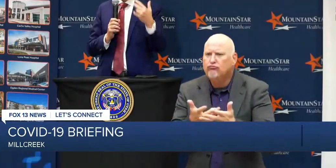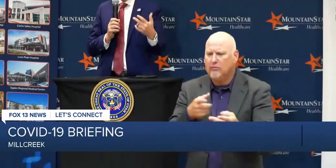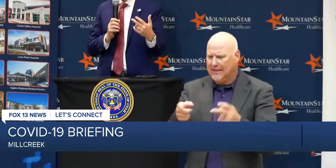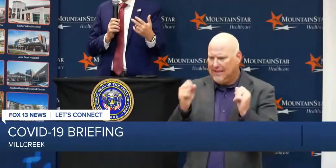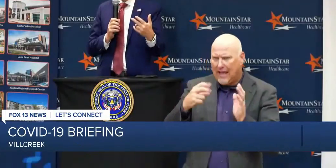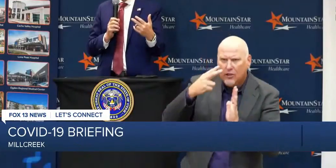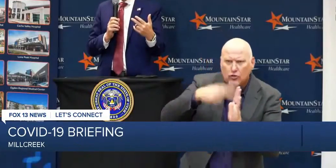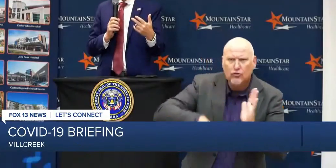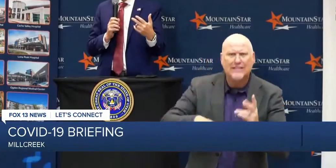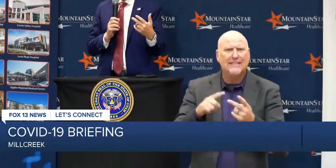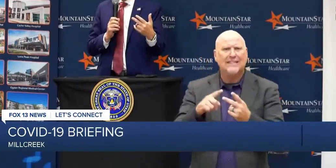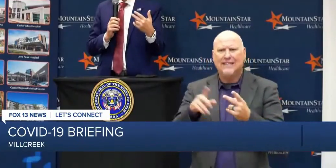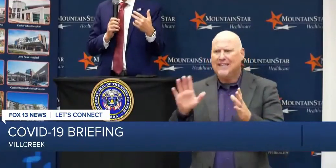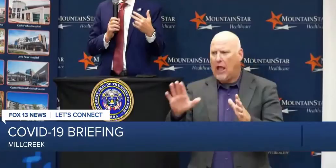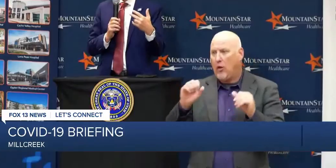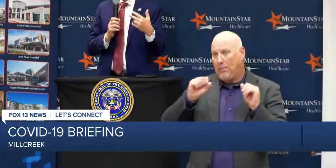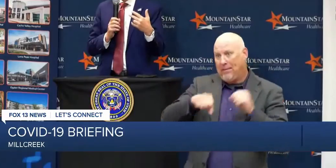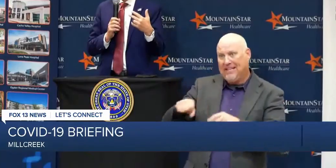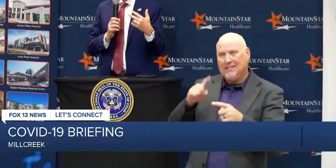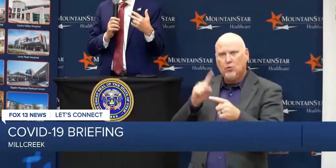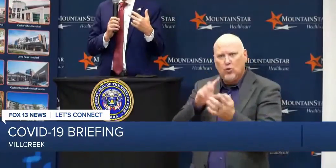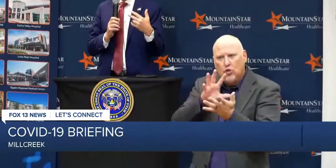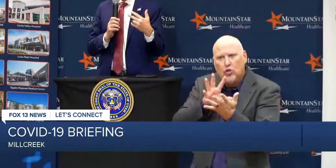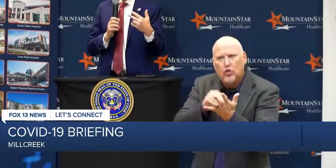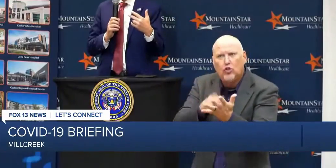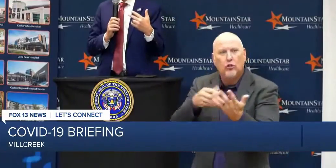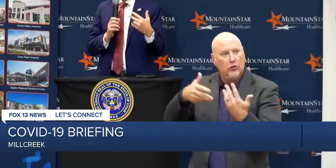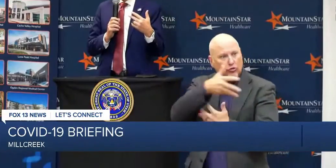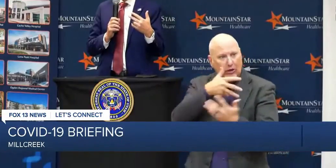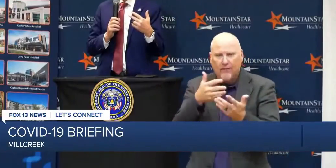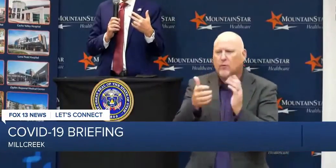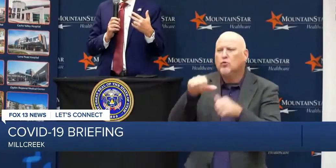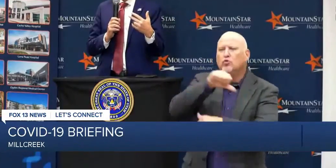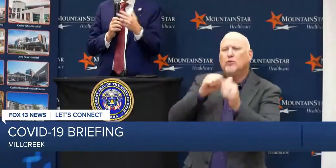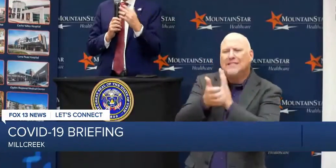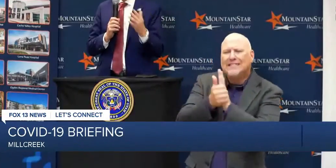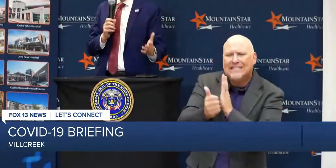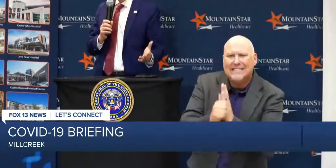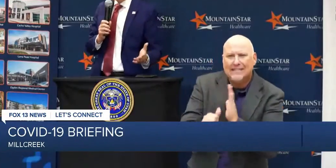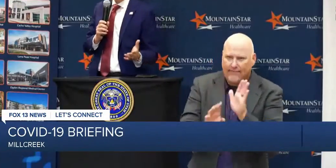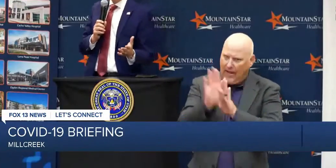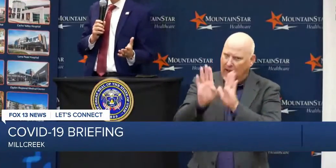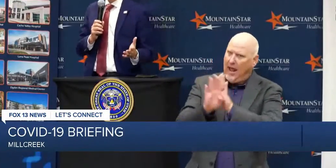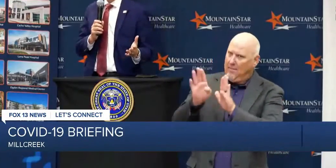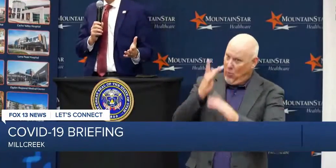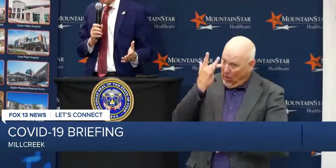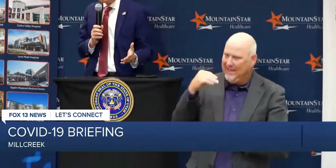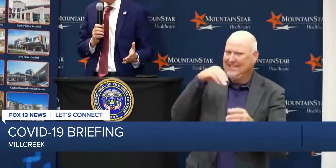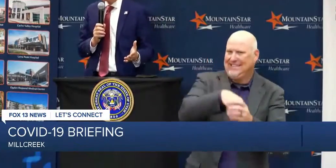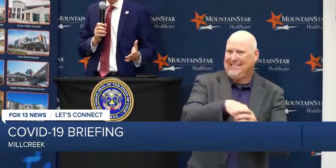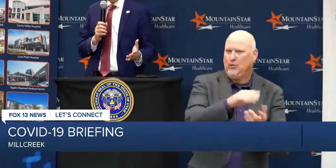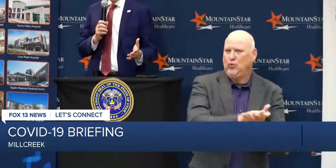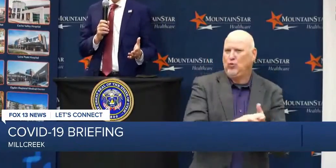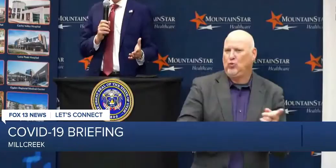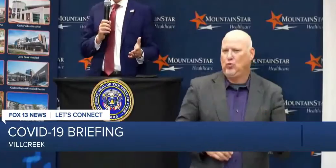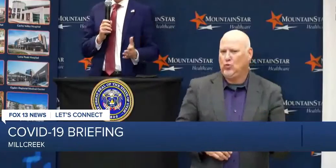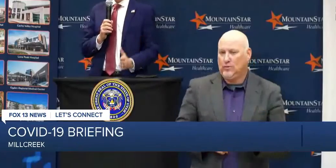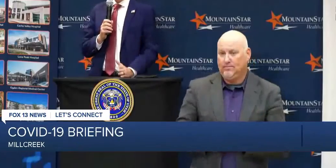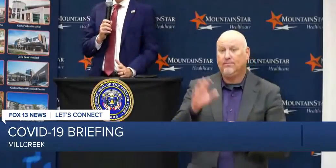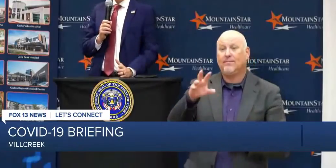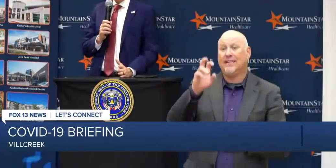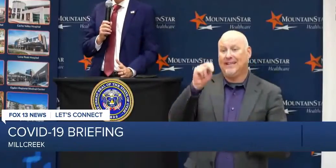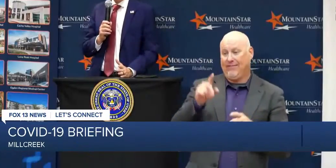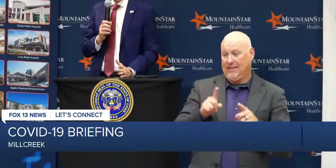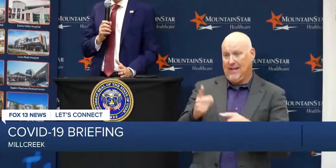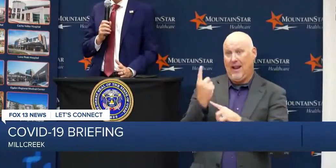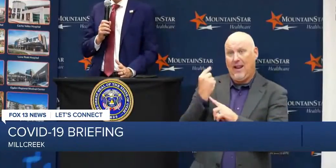cognitive skills were slowed down by wearing those masks. Even the CDC guidelines last year said that there should